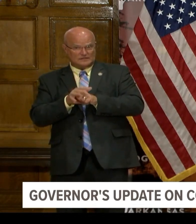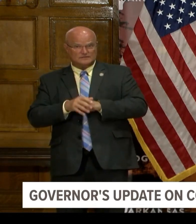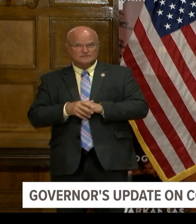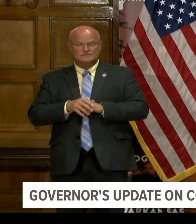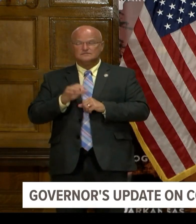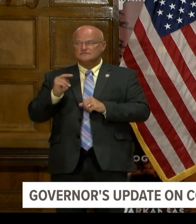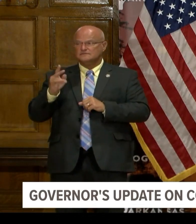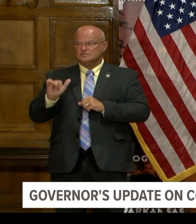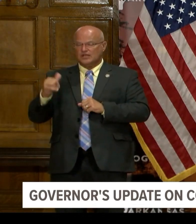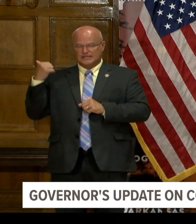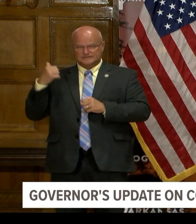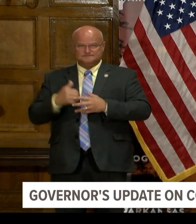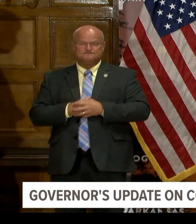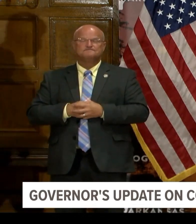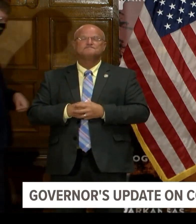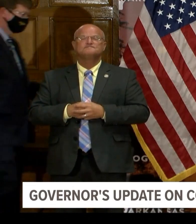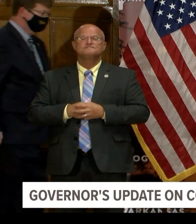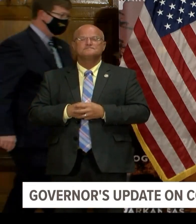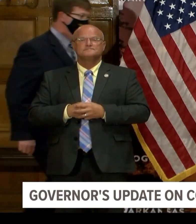Tony?